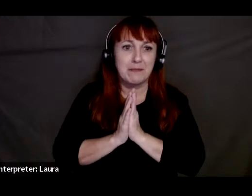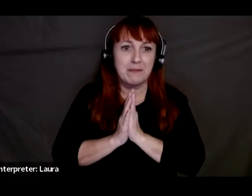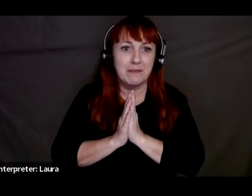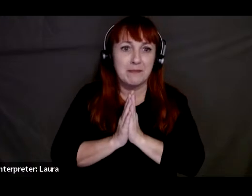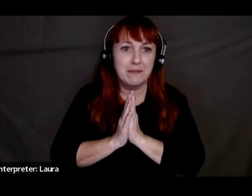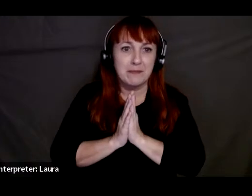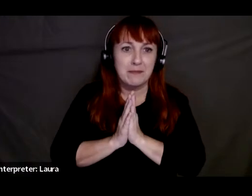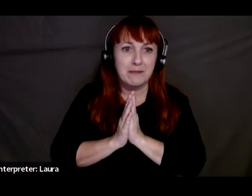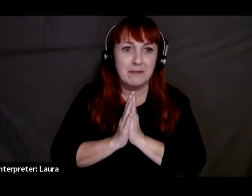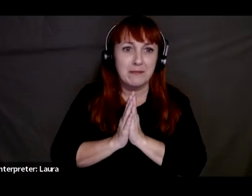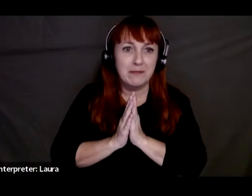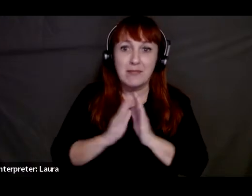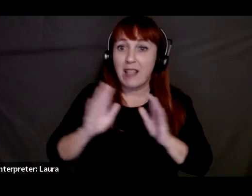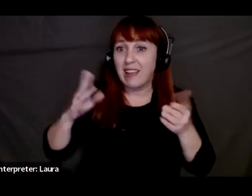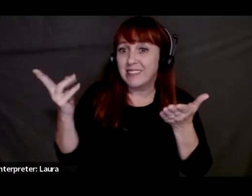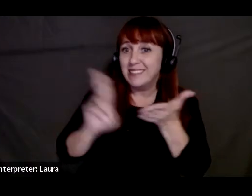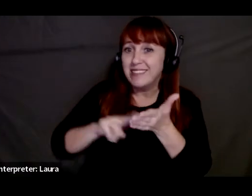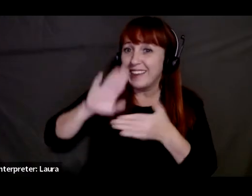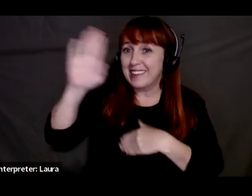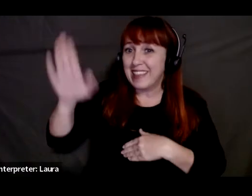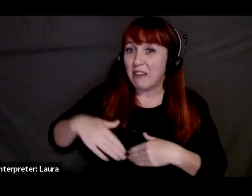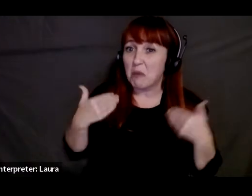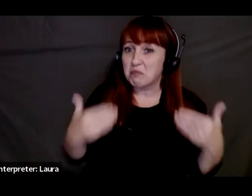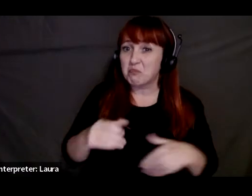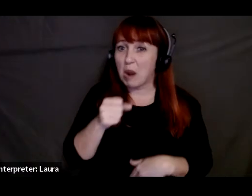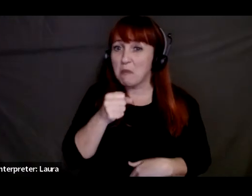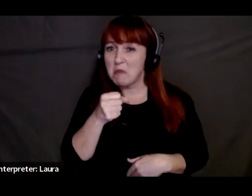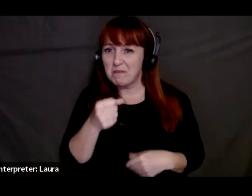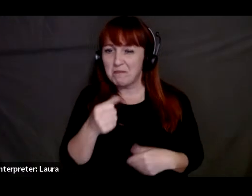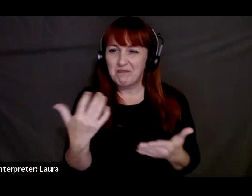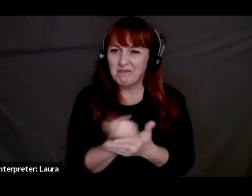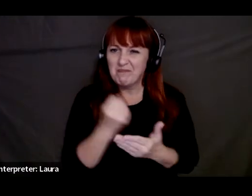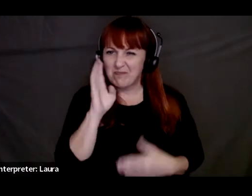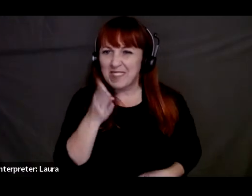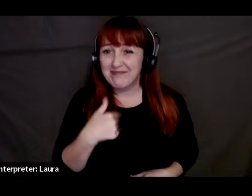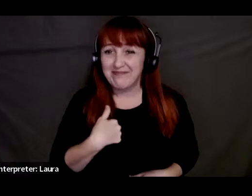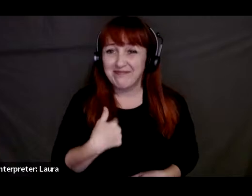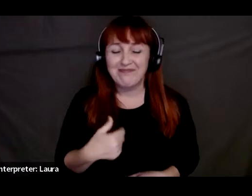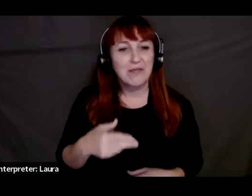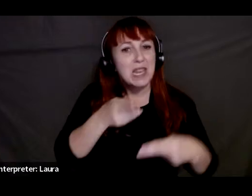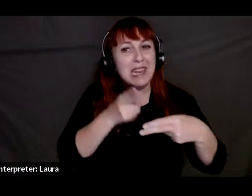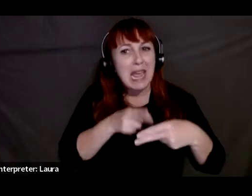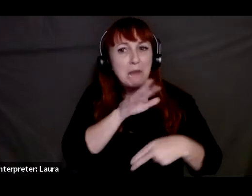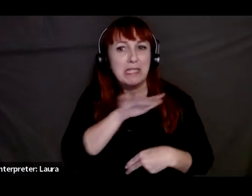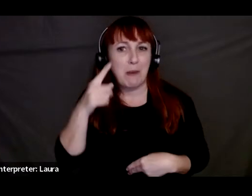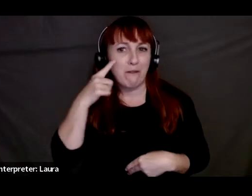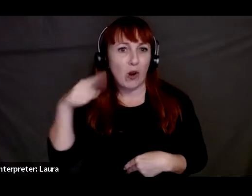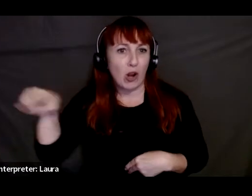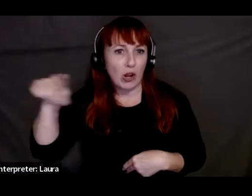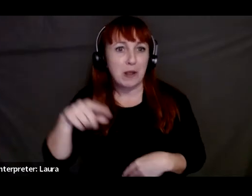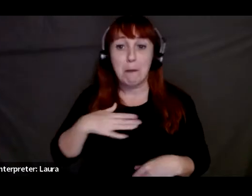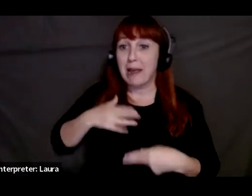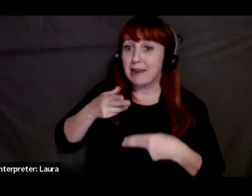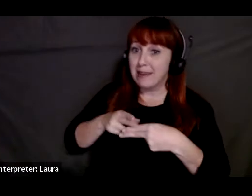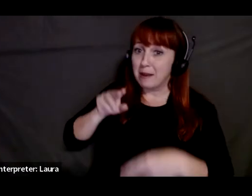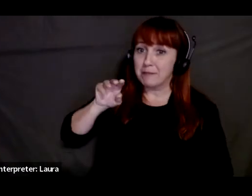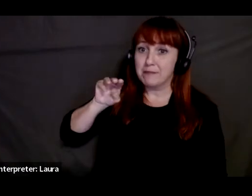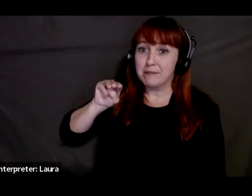Hey, go ahead. I'm there. I never sign up. Yeah, so Auntie, but I can state your name and spell for her. My name